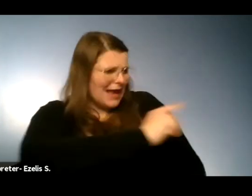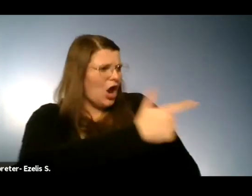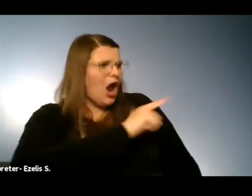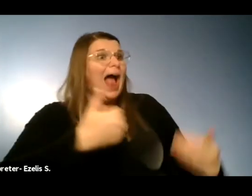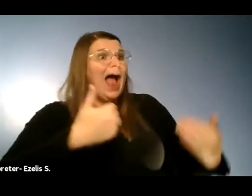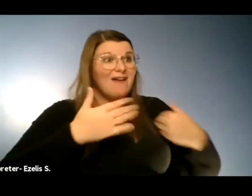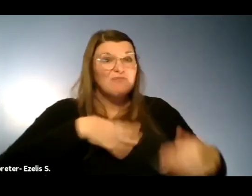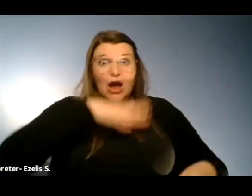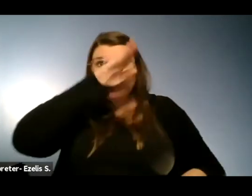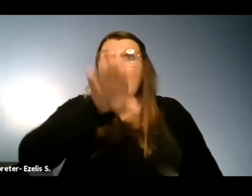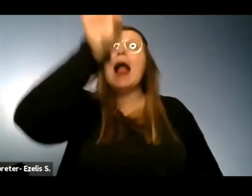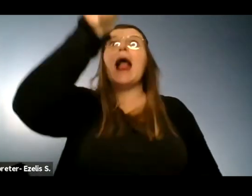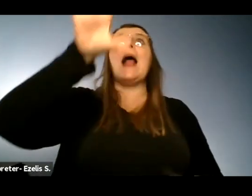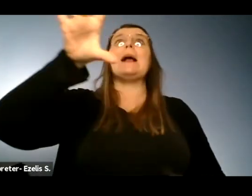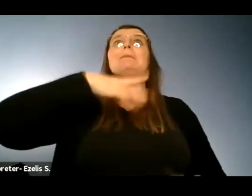up. Pick me.